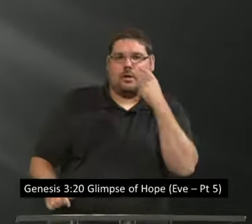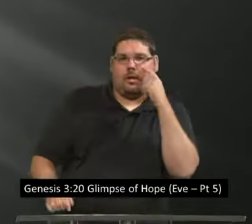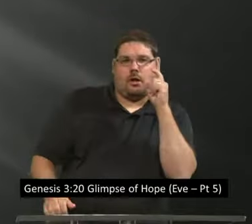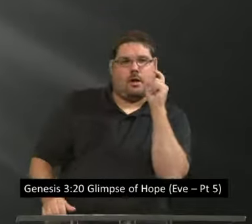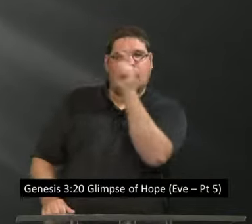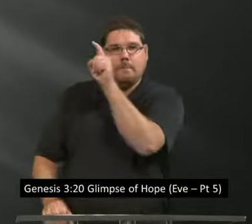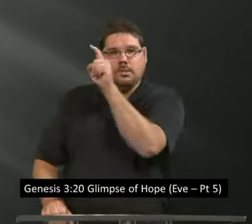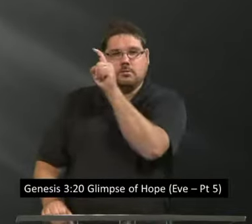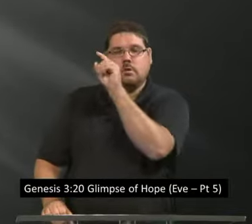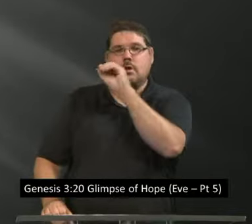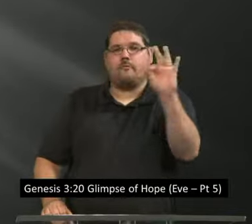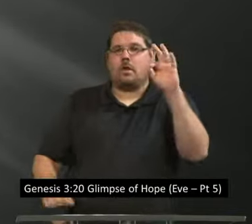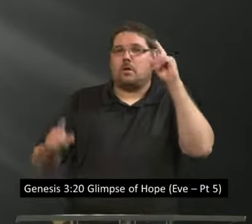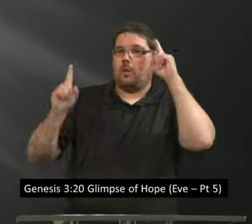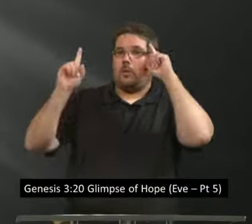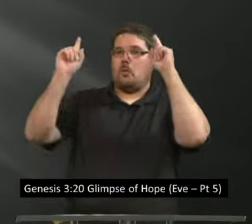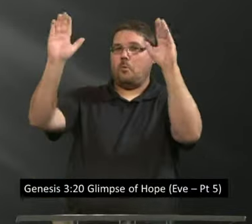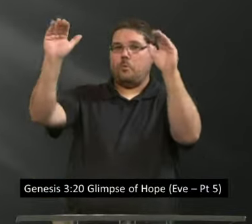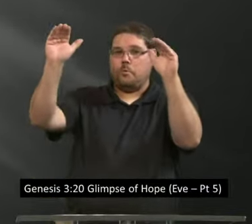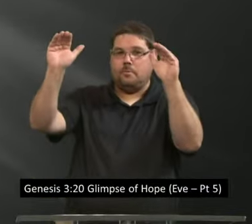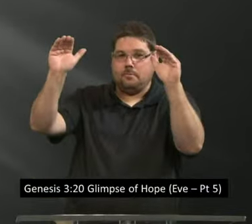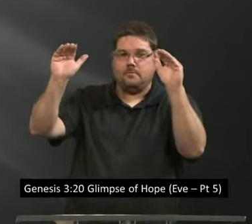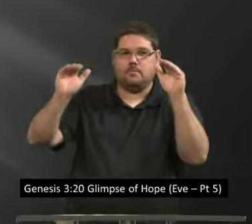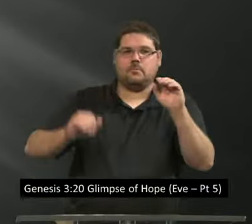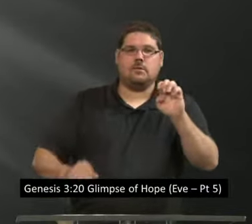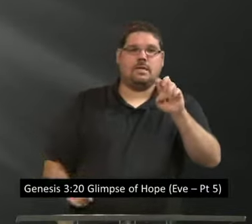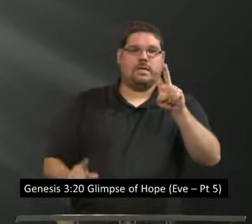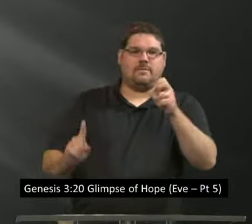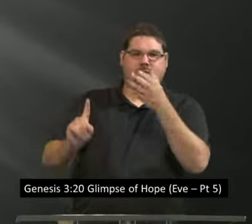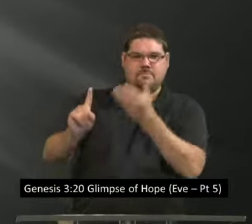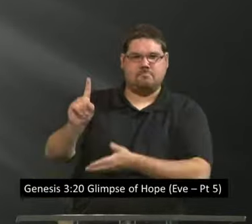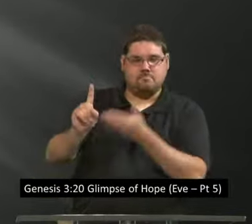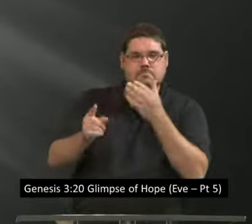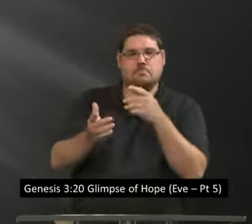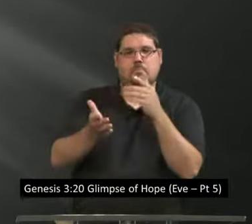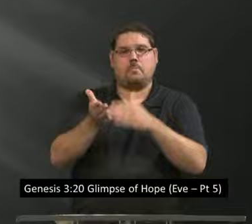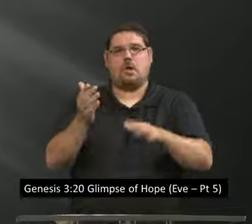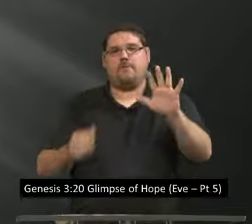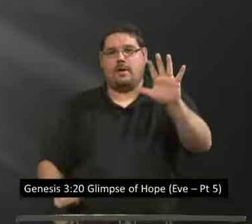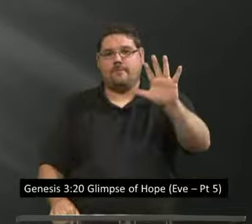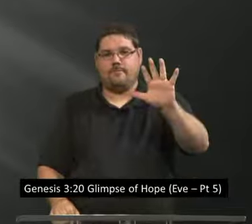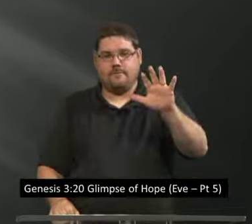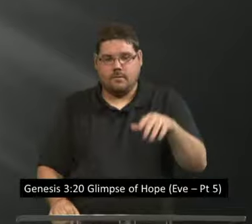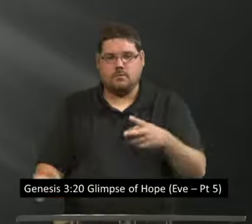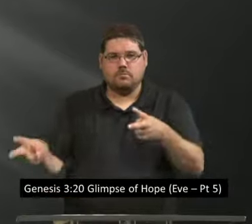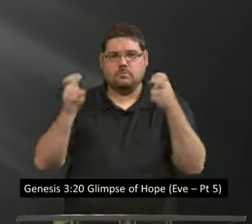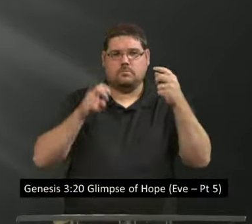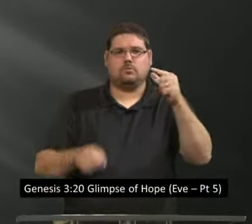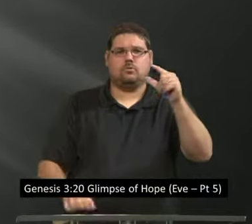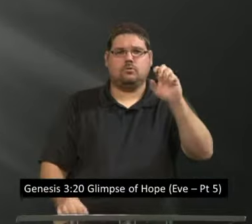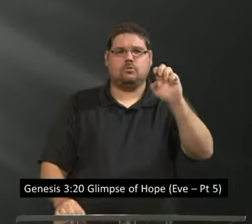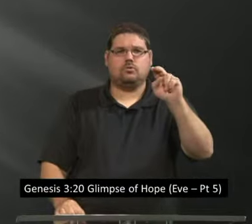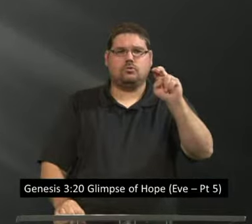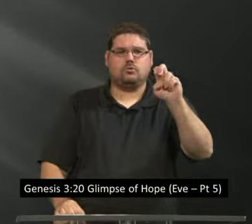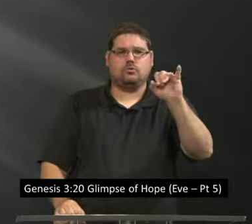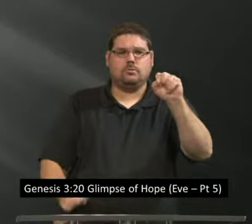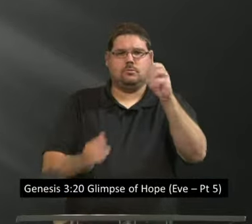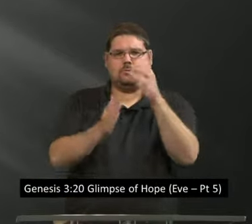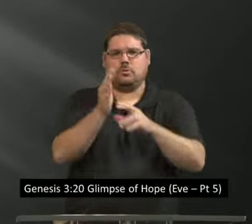Hi, today's theme is a glimpse of hope. And this is our series on Eve, part 5, from